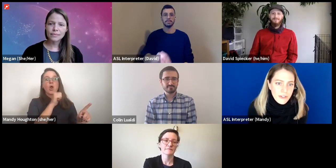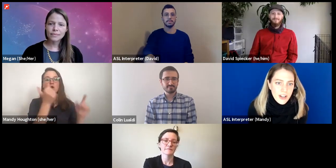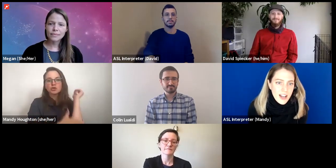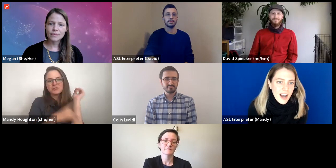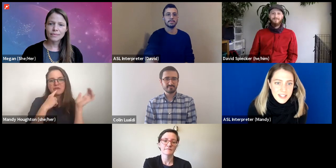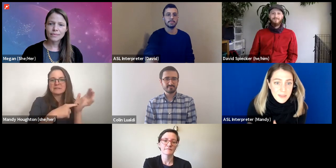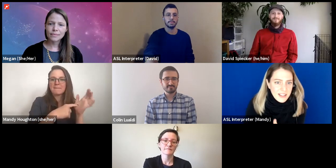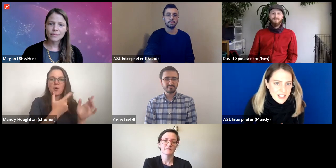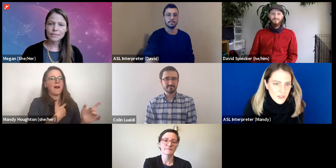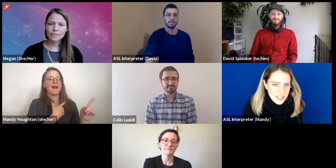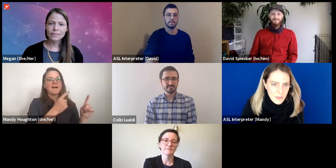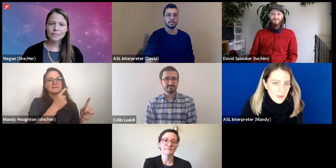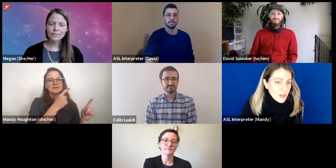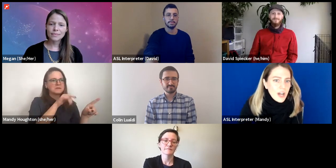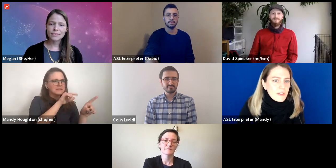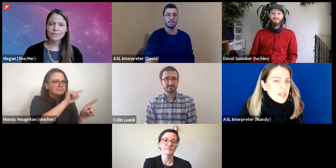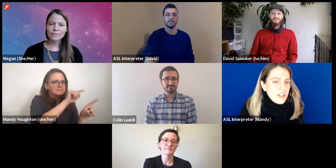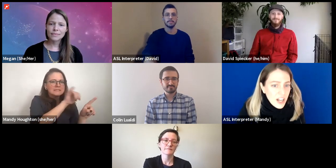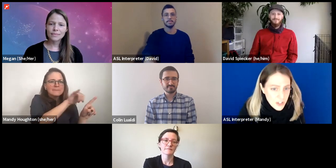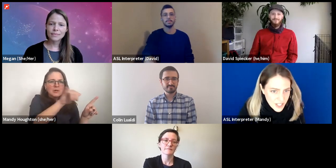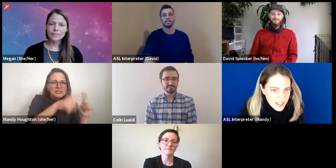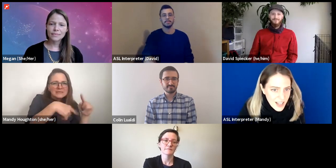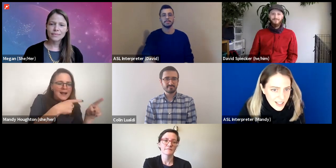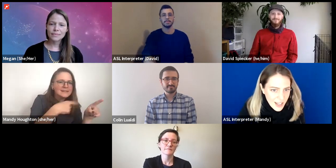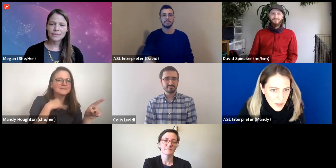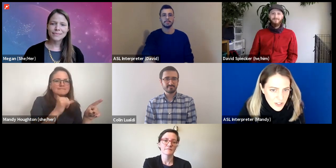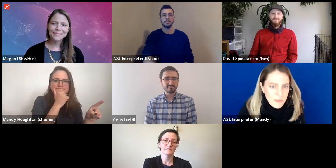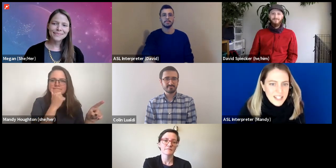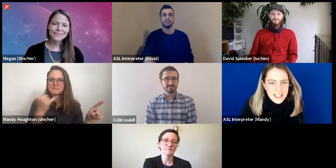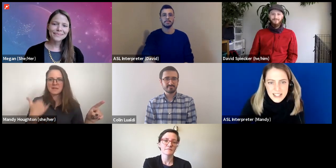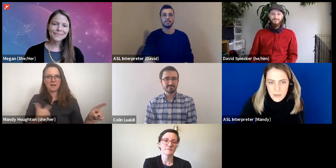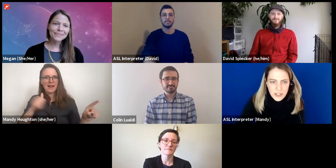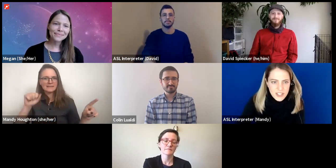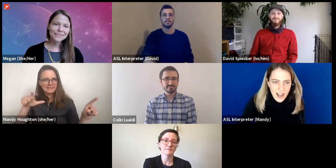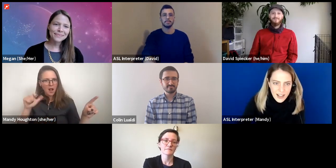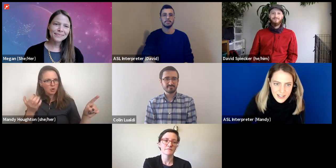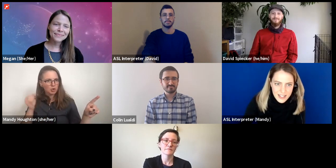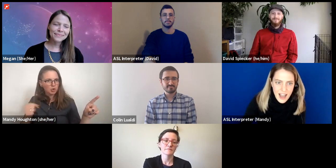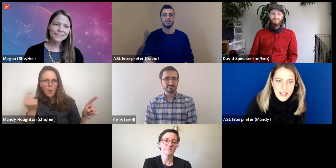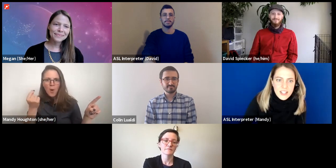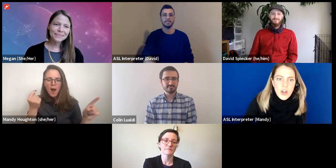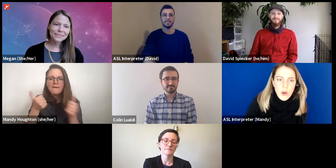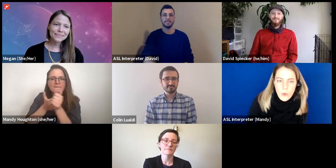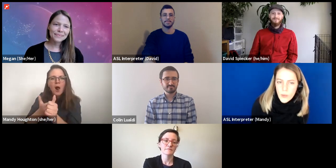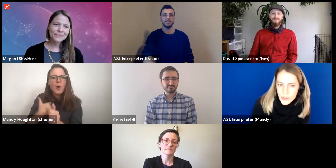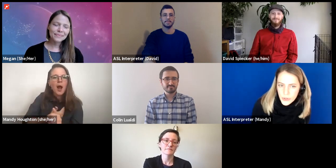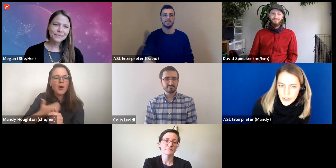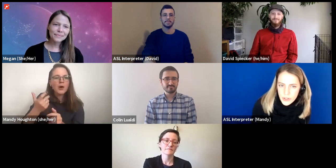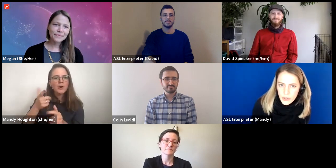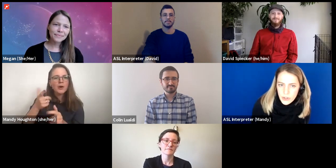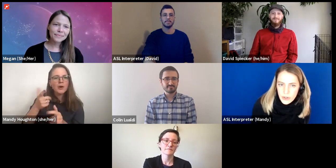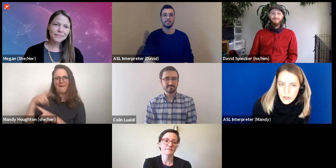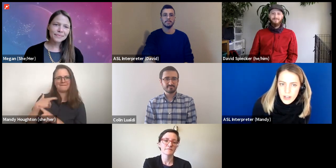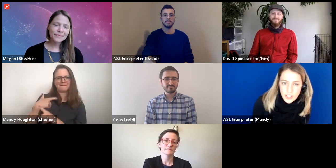of something like this, for example, could come from another country's signed language. We might see similar signs that we